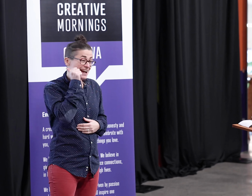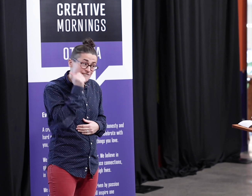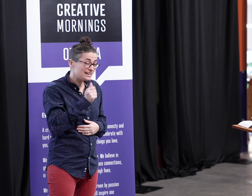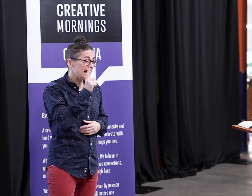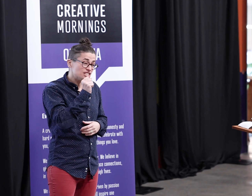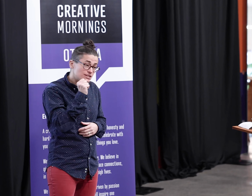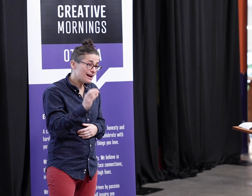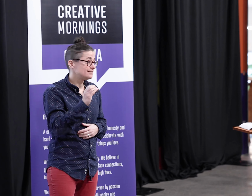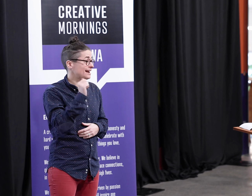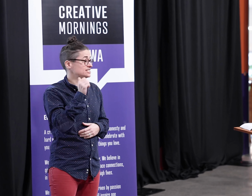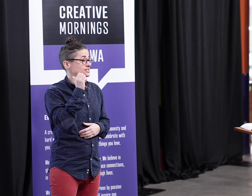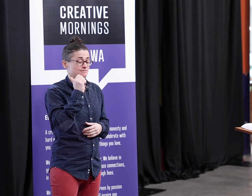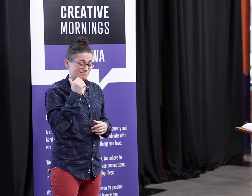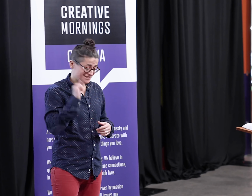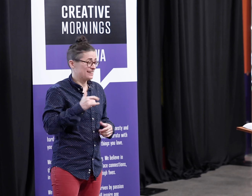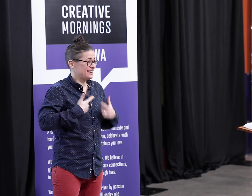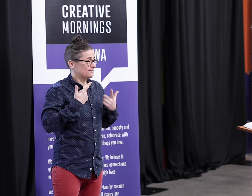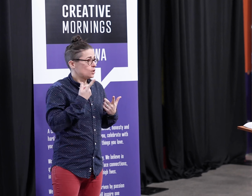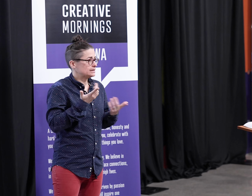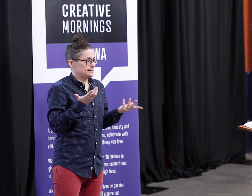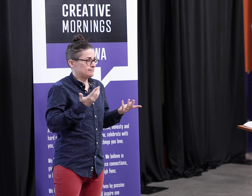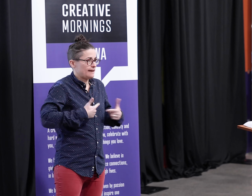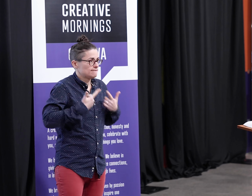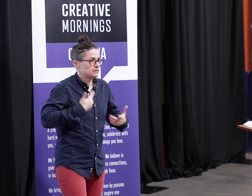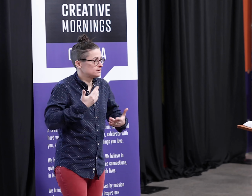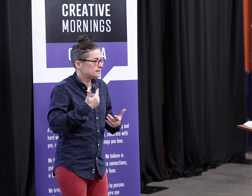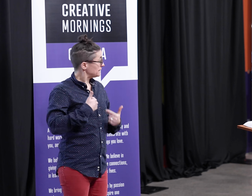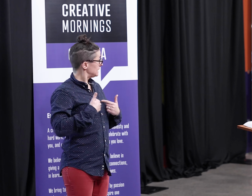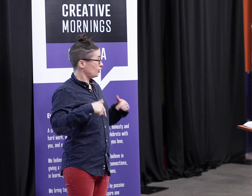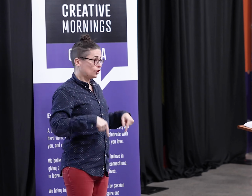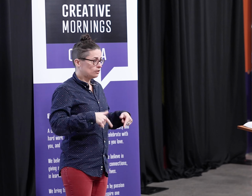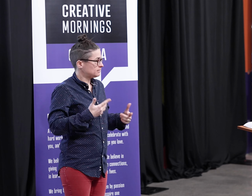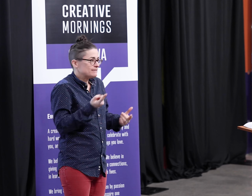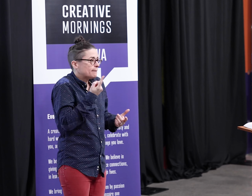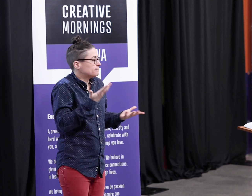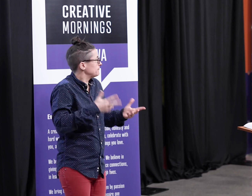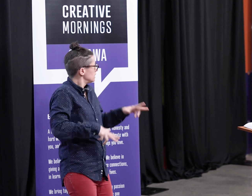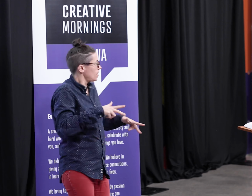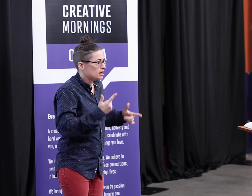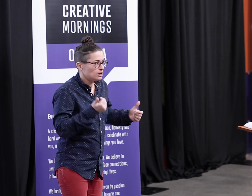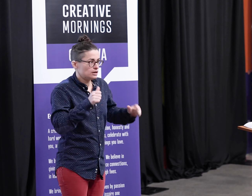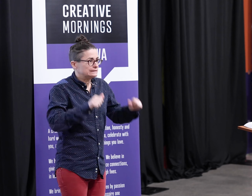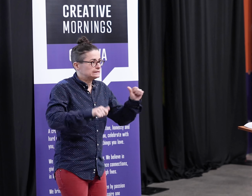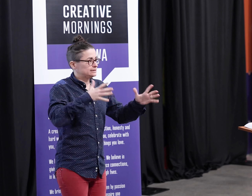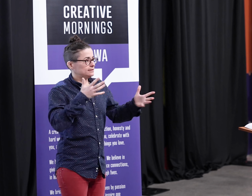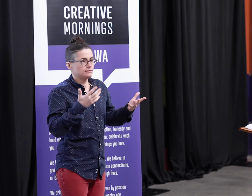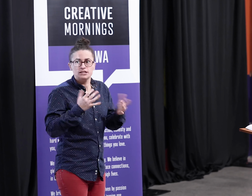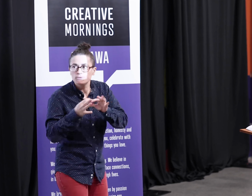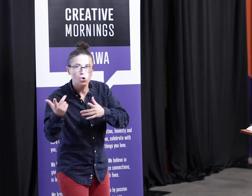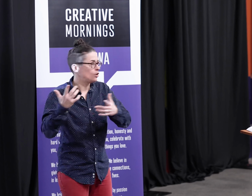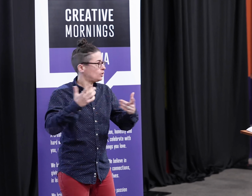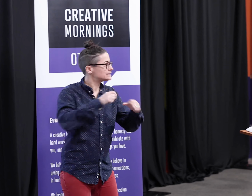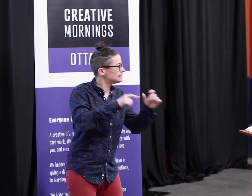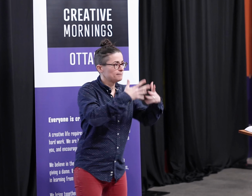any deaf person's daily activity, that's definitely a feeling that we carry with us every day. Every